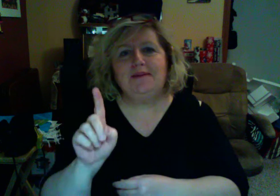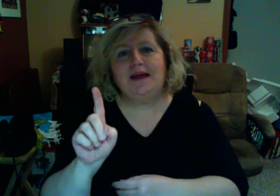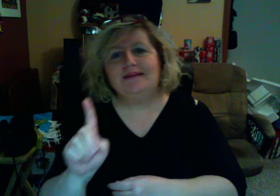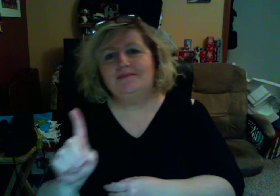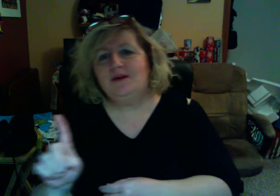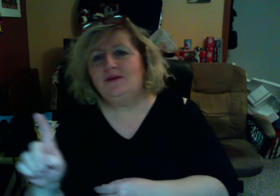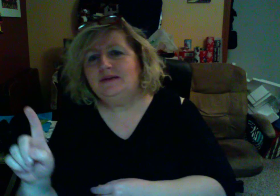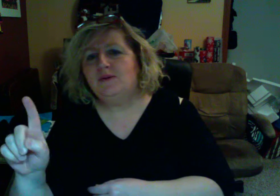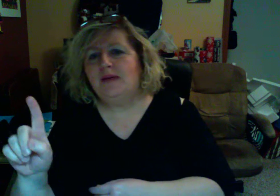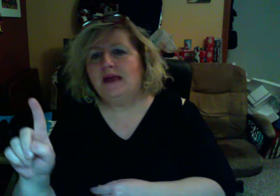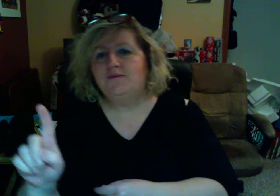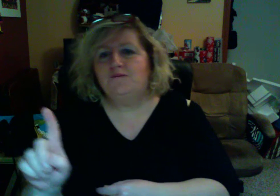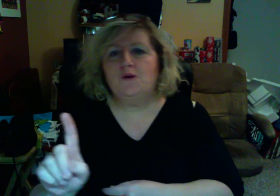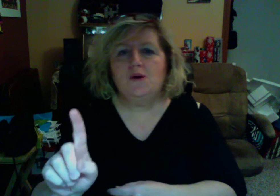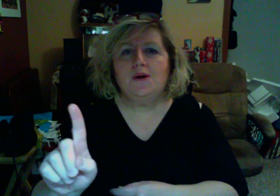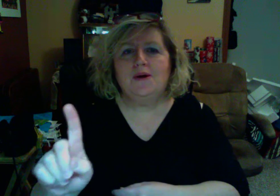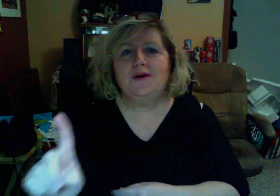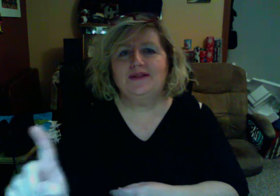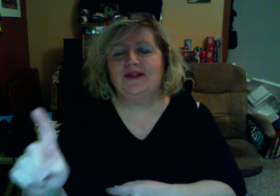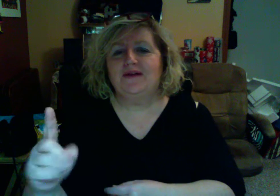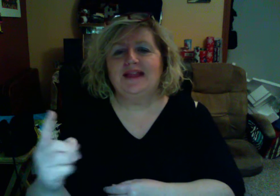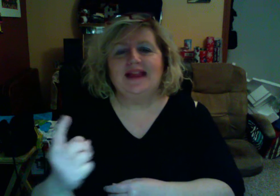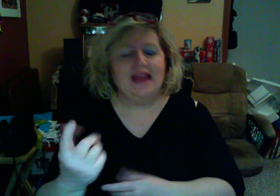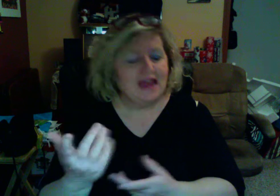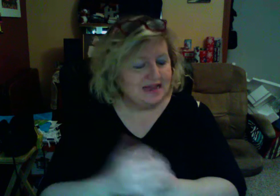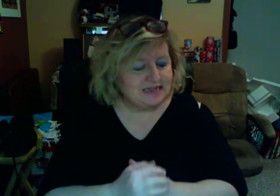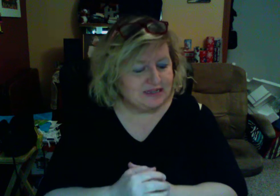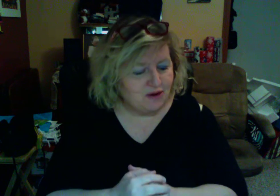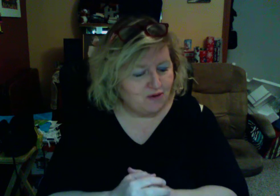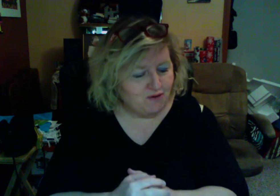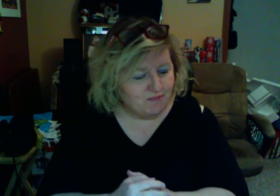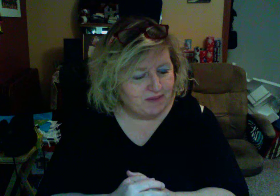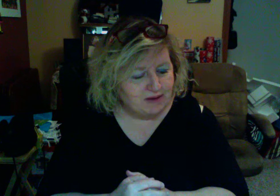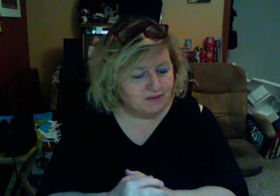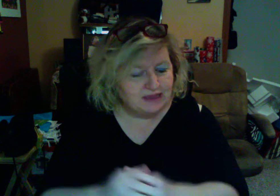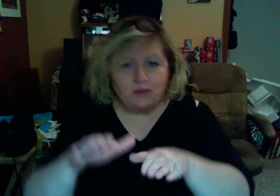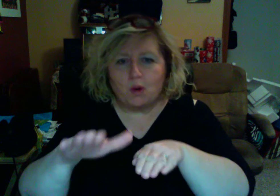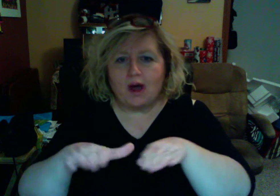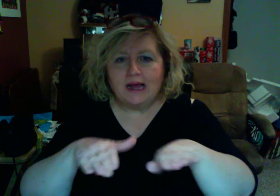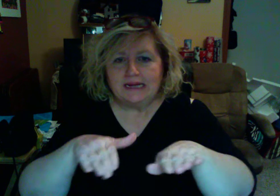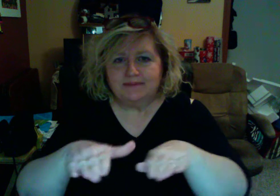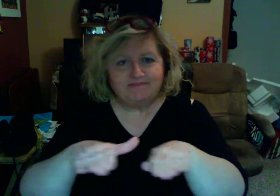my, oh, he's going back and forth, and that. So, but really walk.